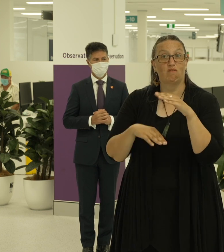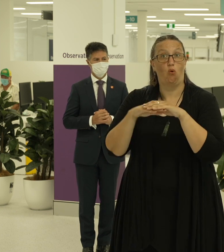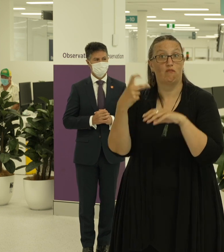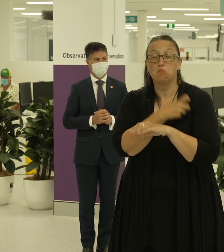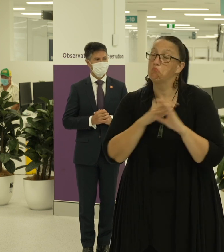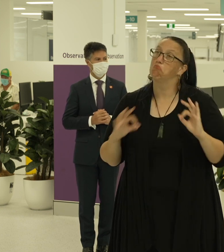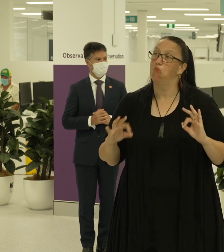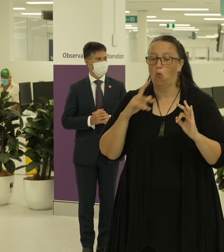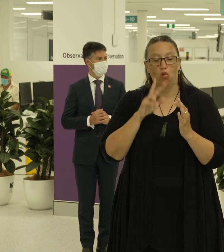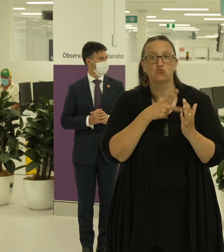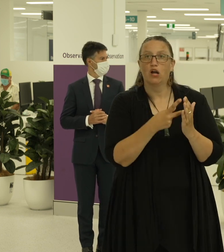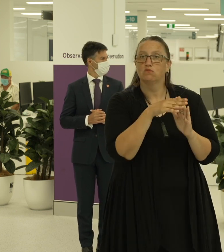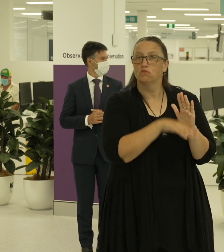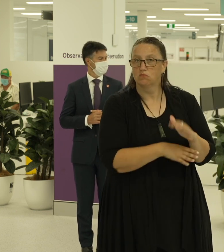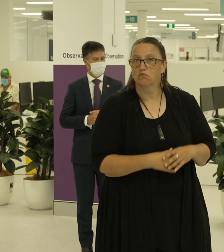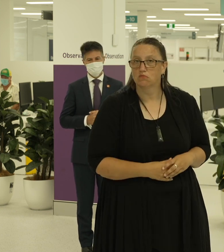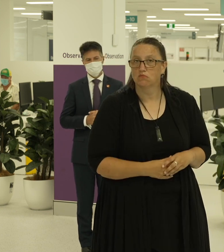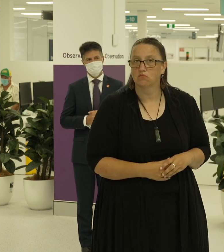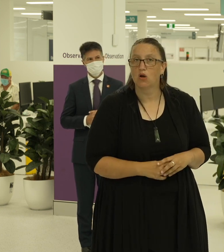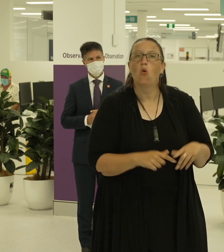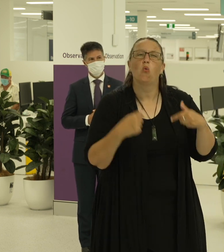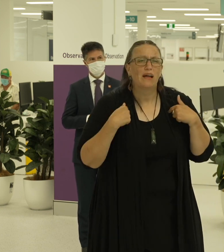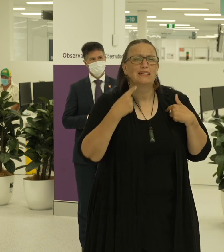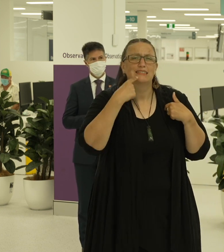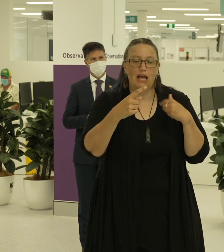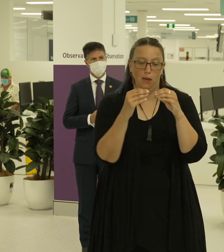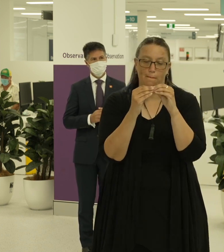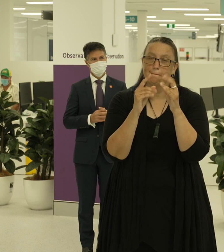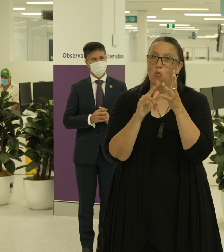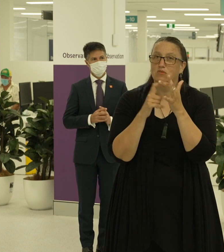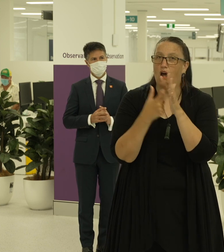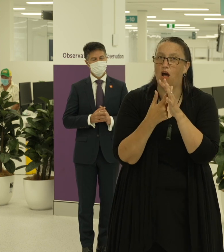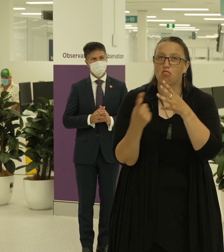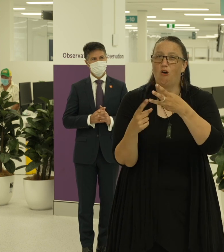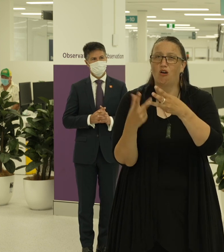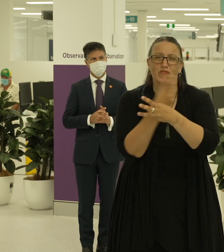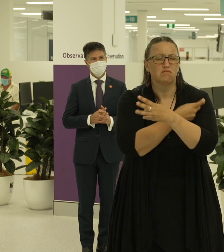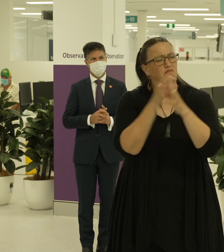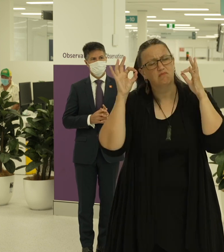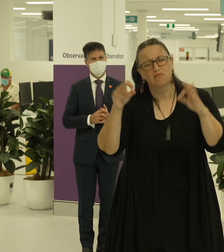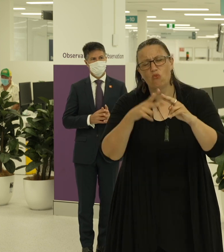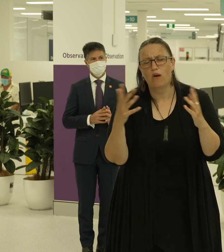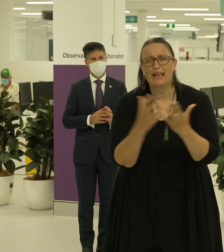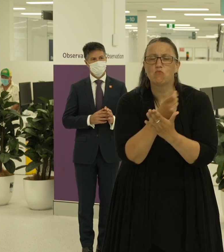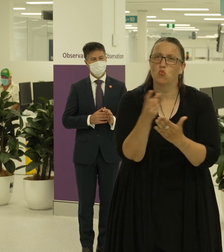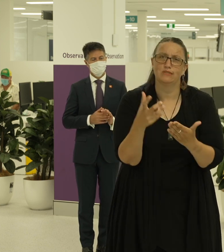keep you safe. That's a very clear... We've been driving this message over the course of this entire